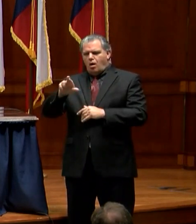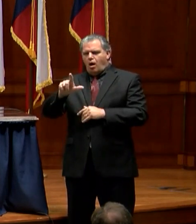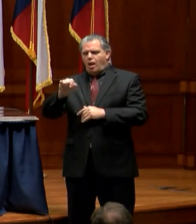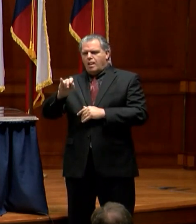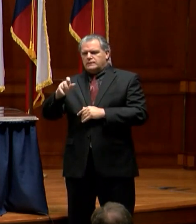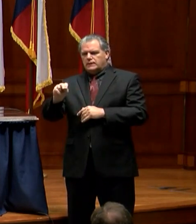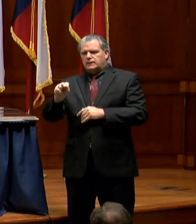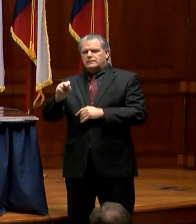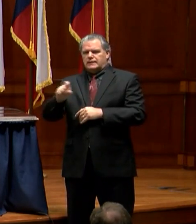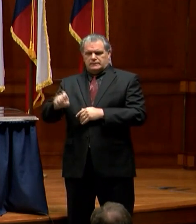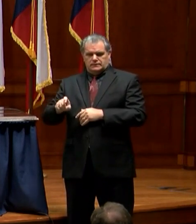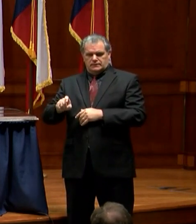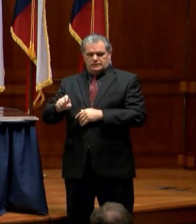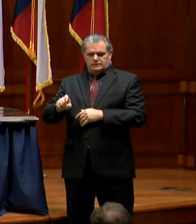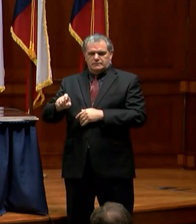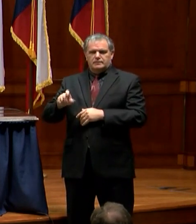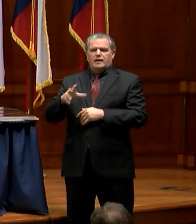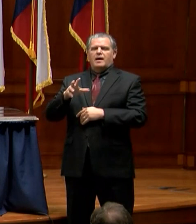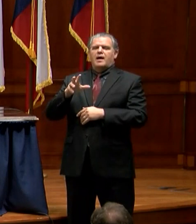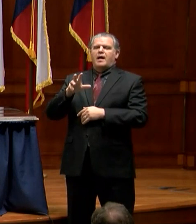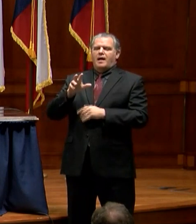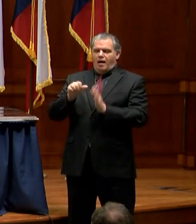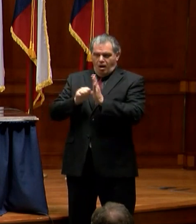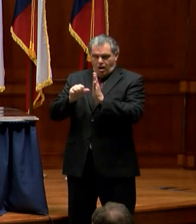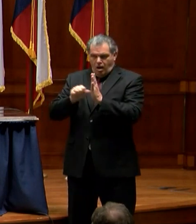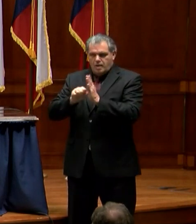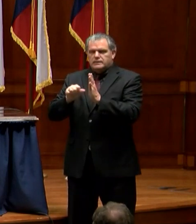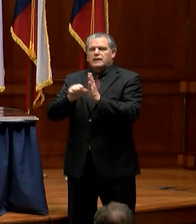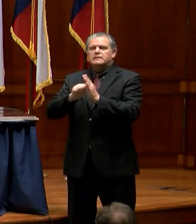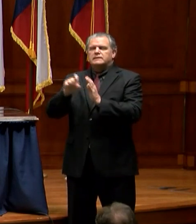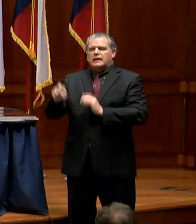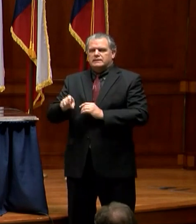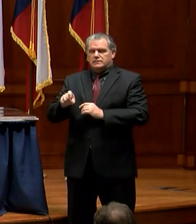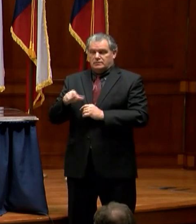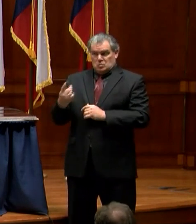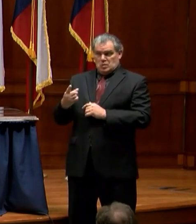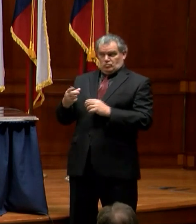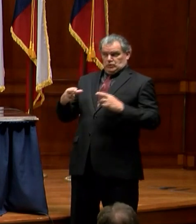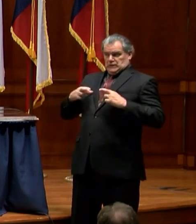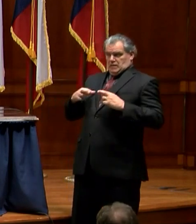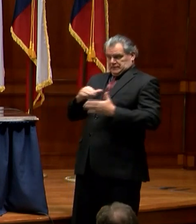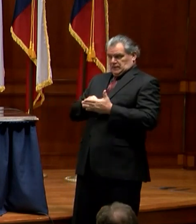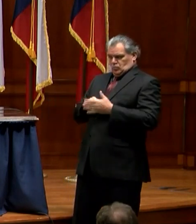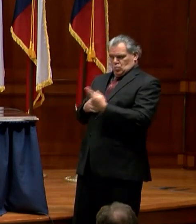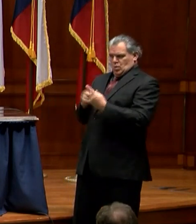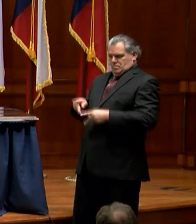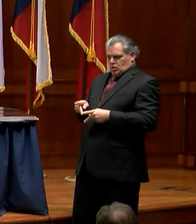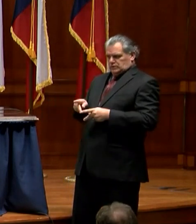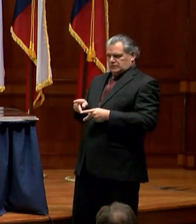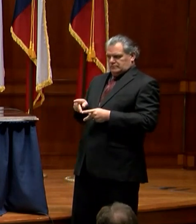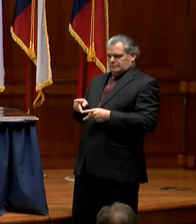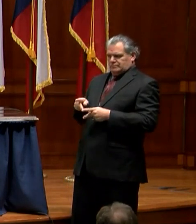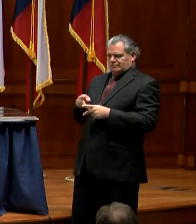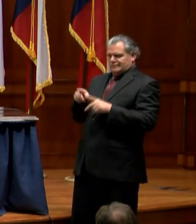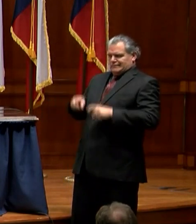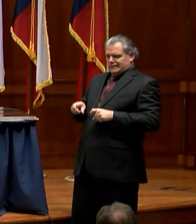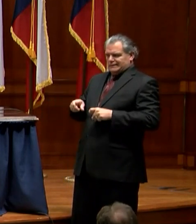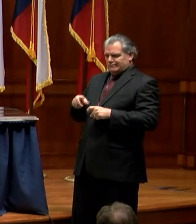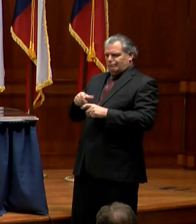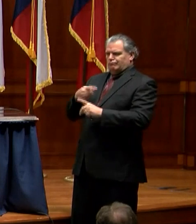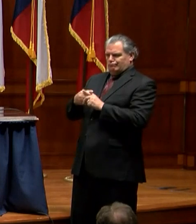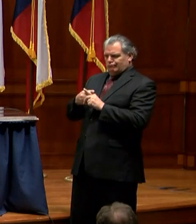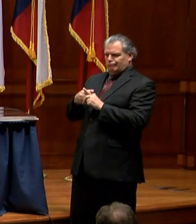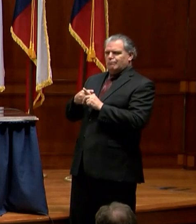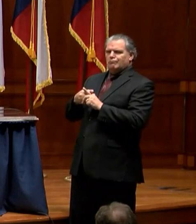involved a large retirement facility. Someone tested positive who eventually passed away, and as a result